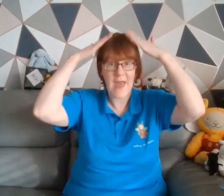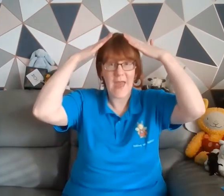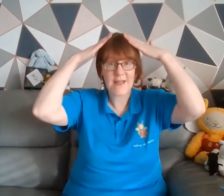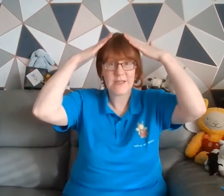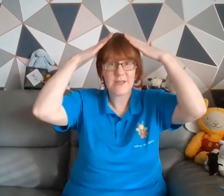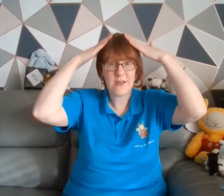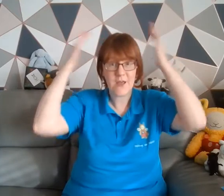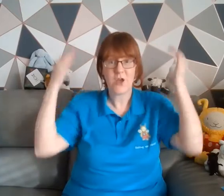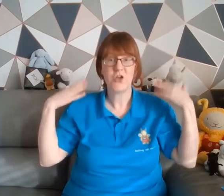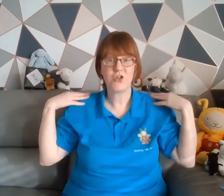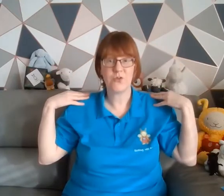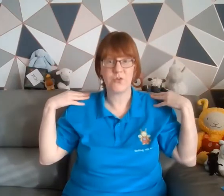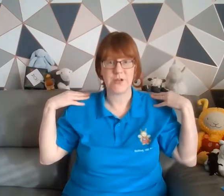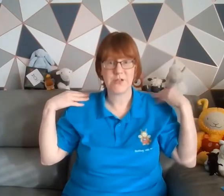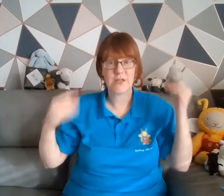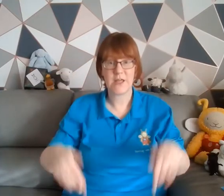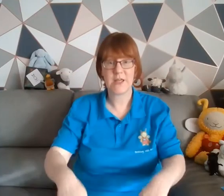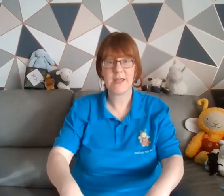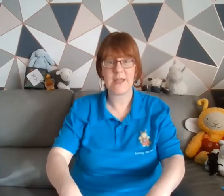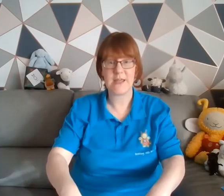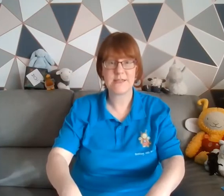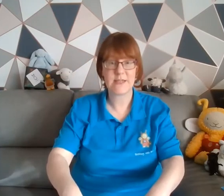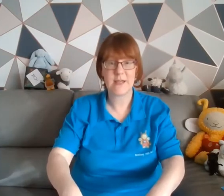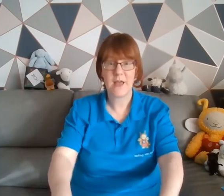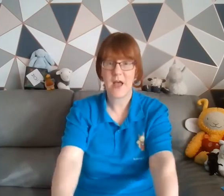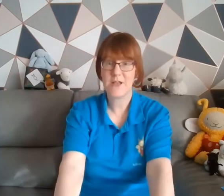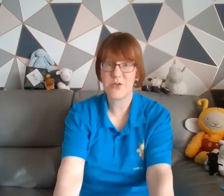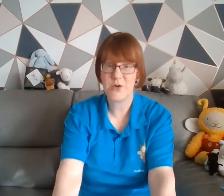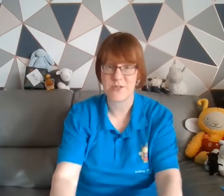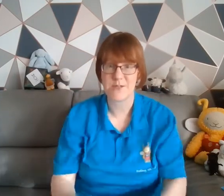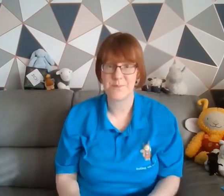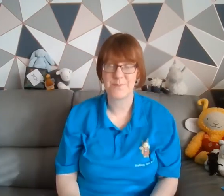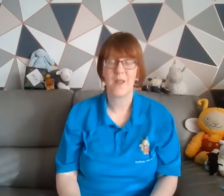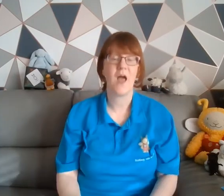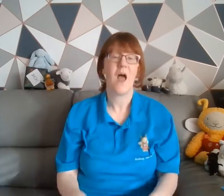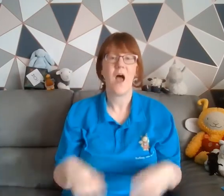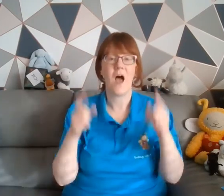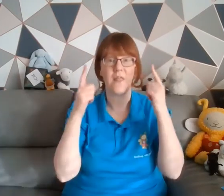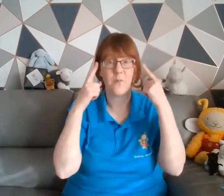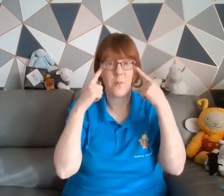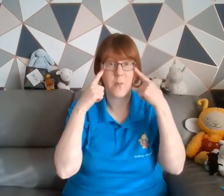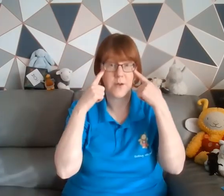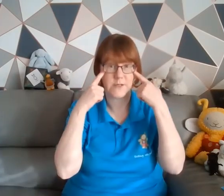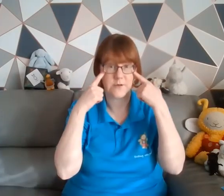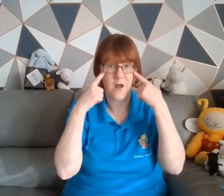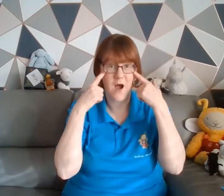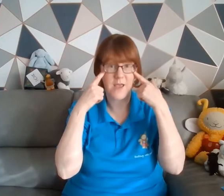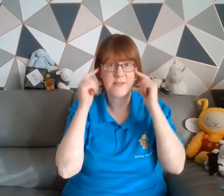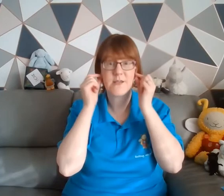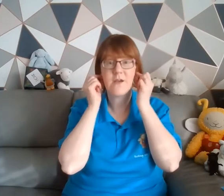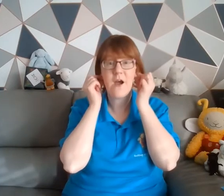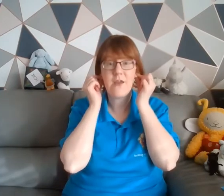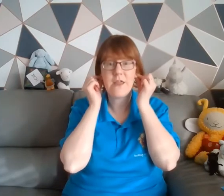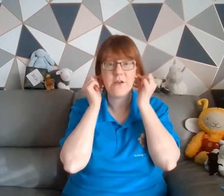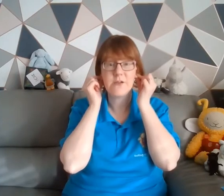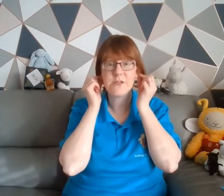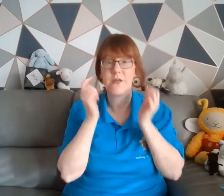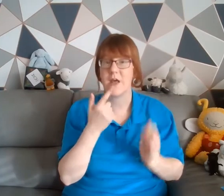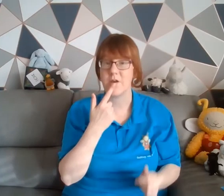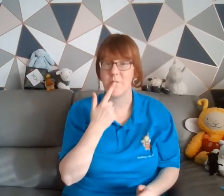Head, Shoulders, Knees and Toes. And then we'll be pointing at our eyes, our ears and our